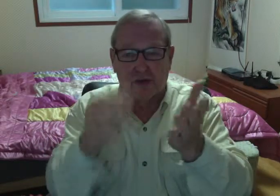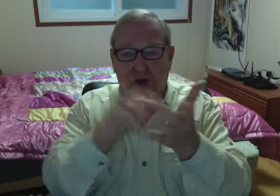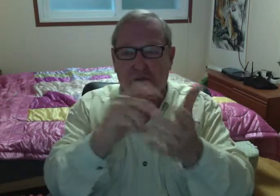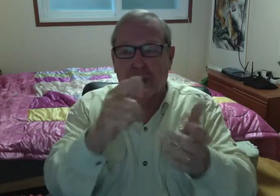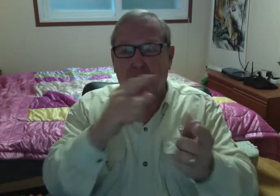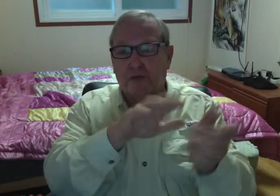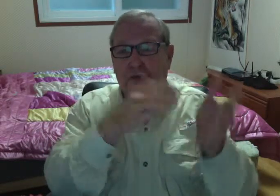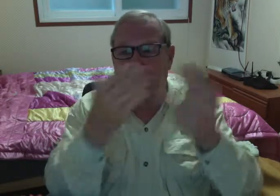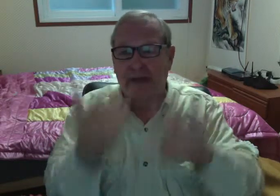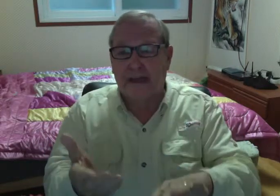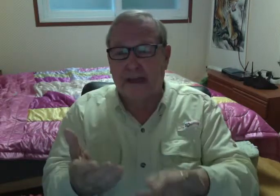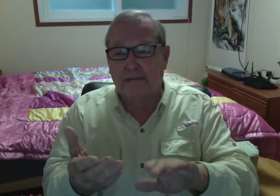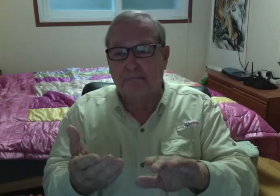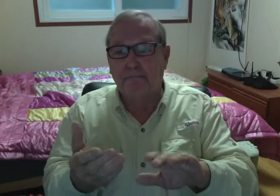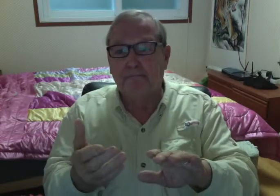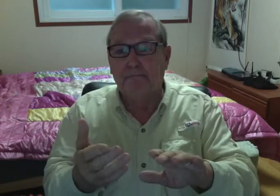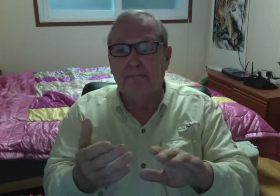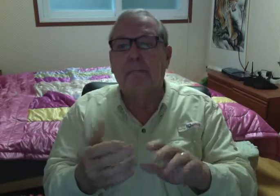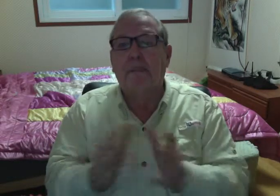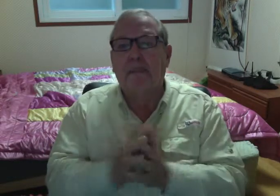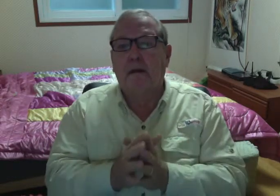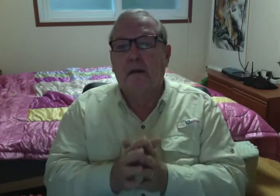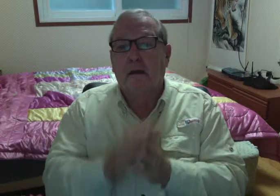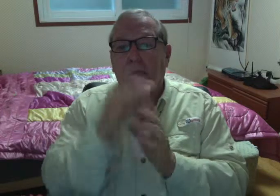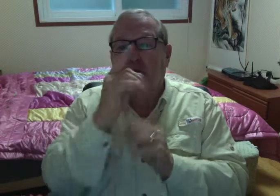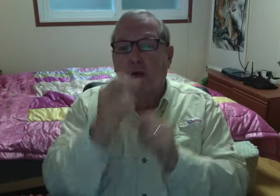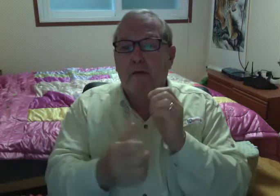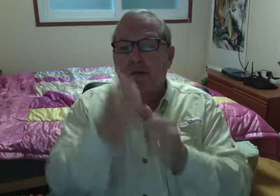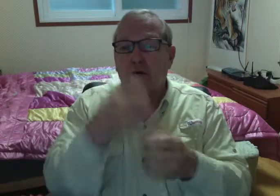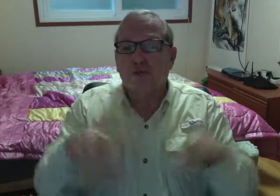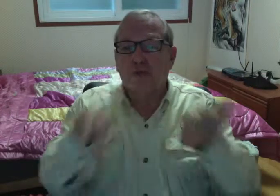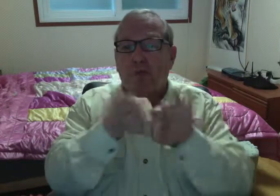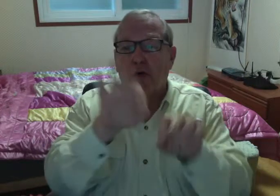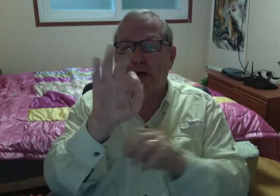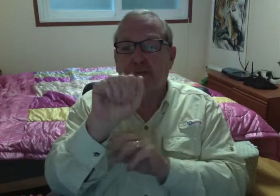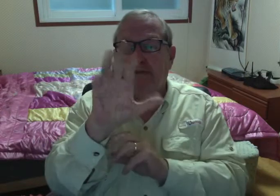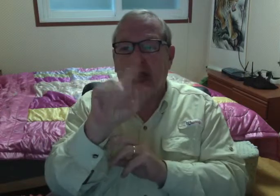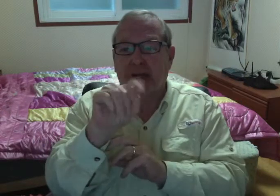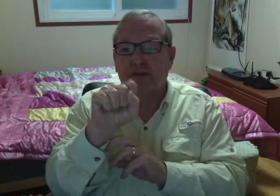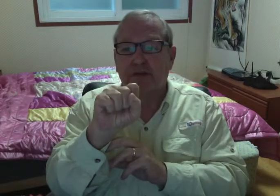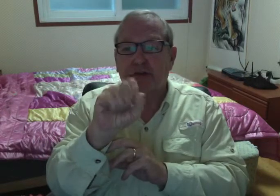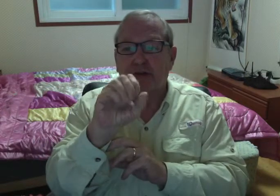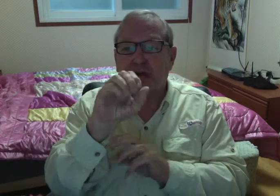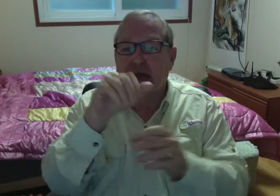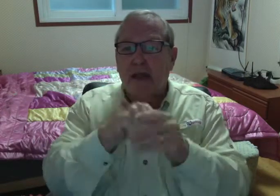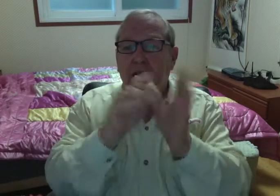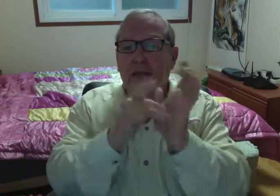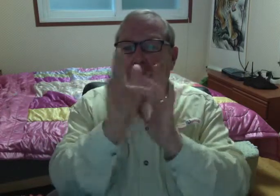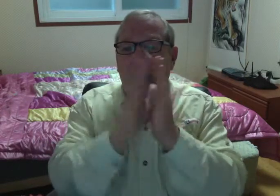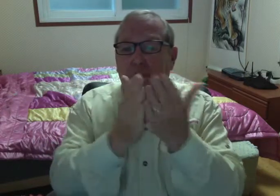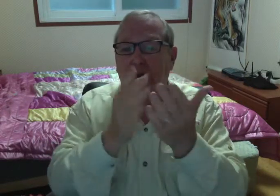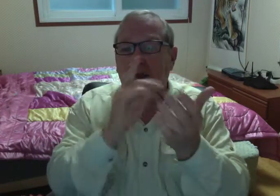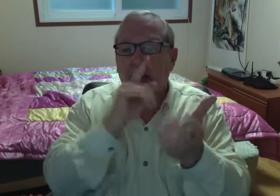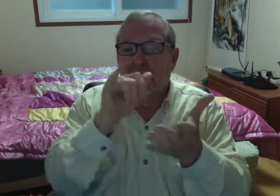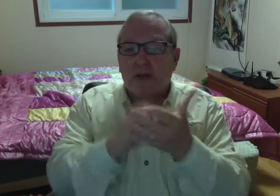One of the most important facts in the Bible is that after Jesus rose from the dead, he was seen